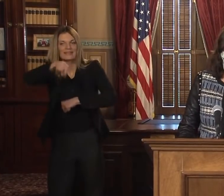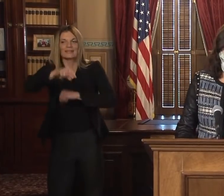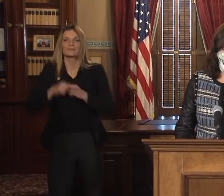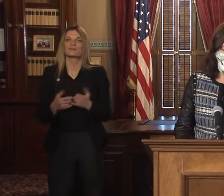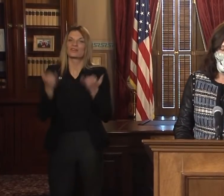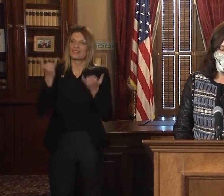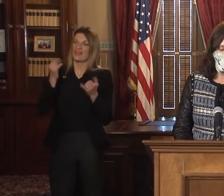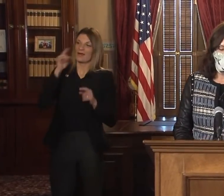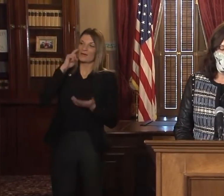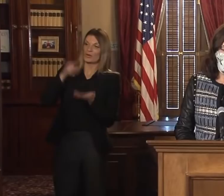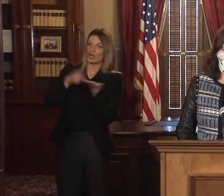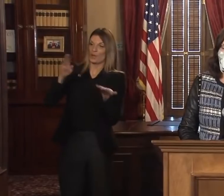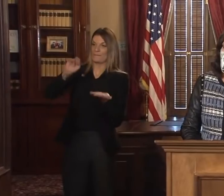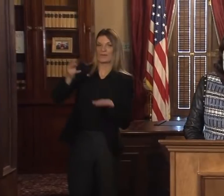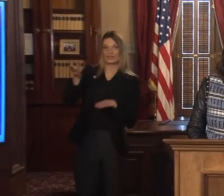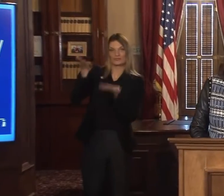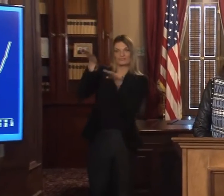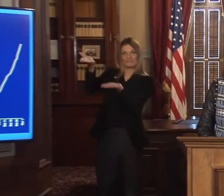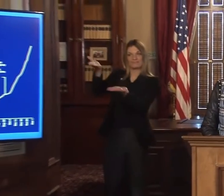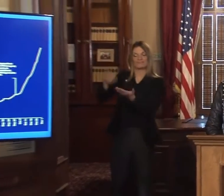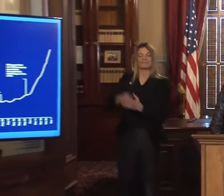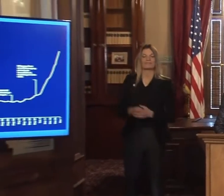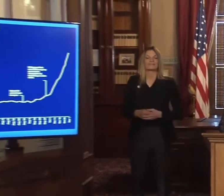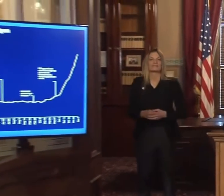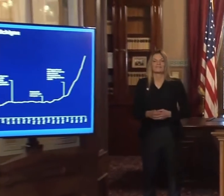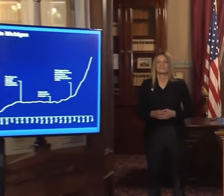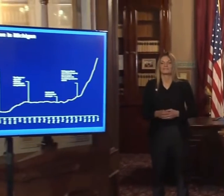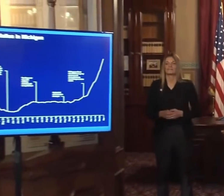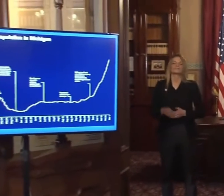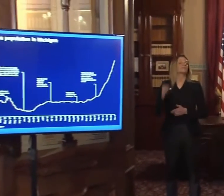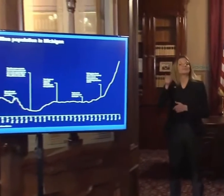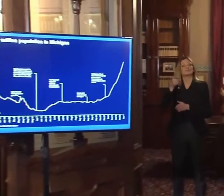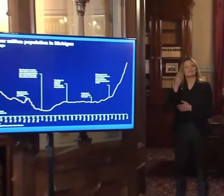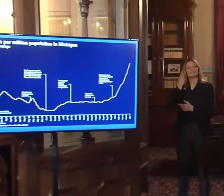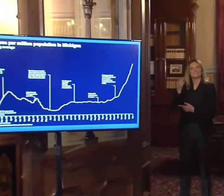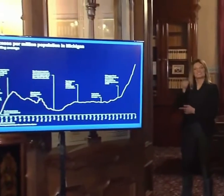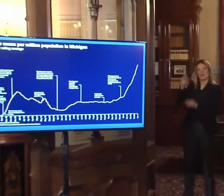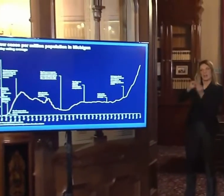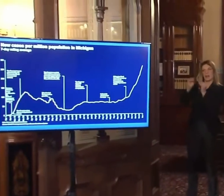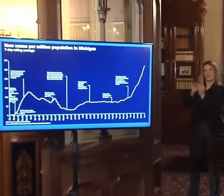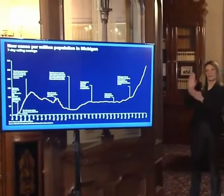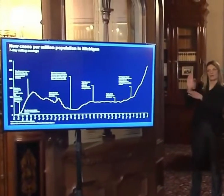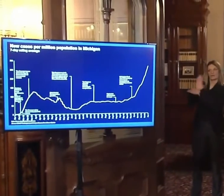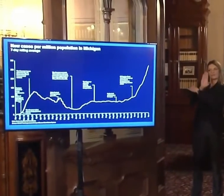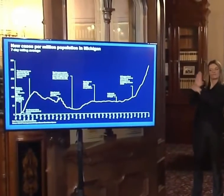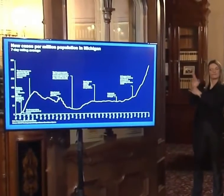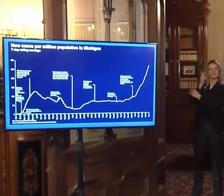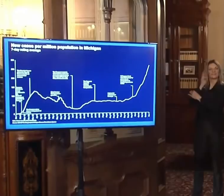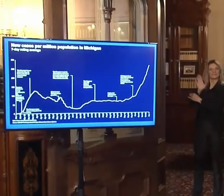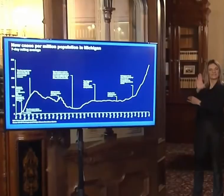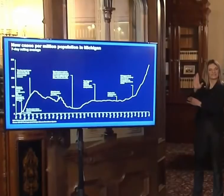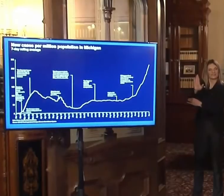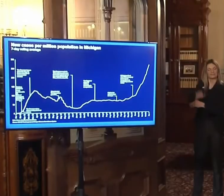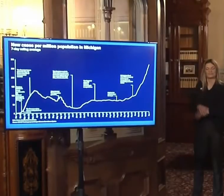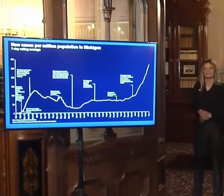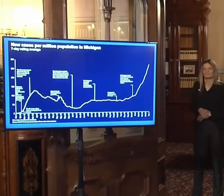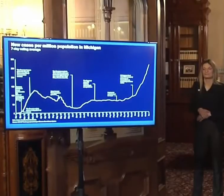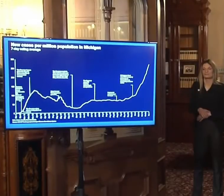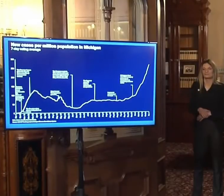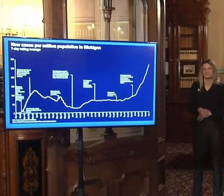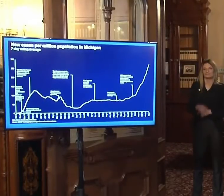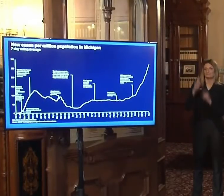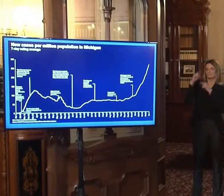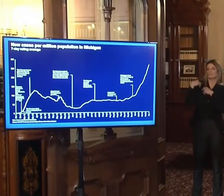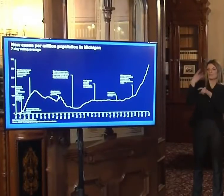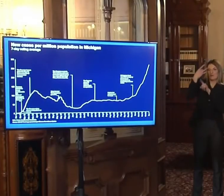Michigan. This graph shows our cases per million lined up with actions that my administration has taken over the past